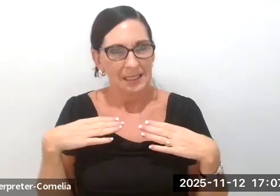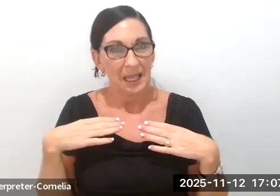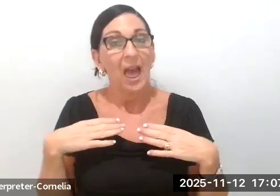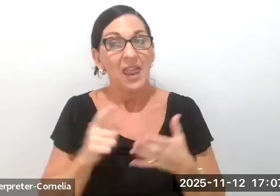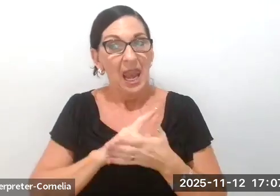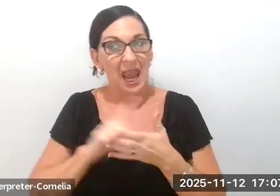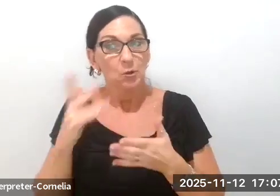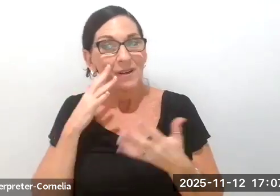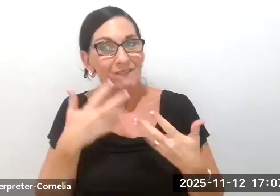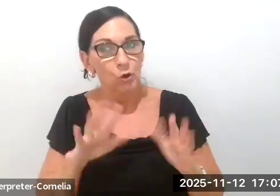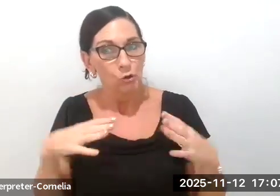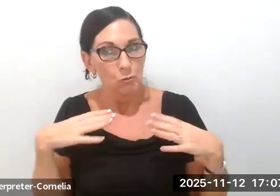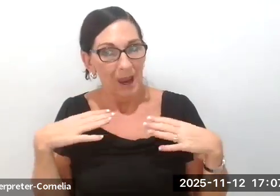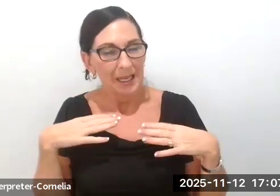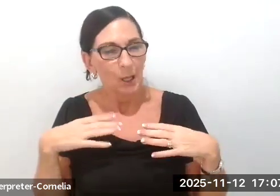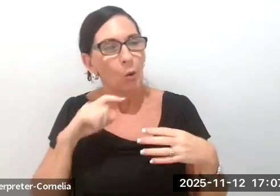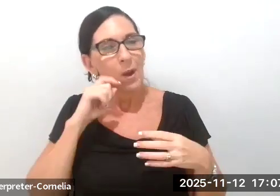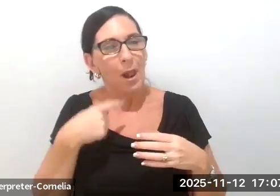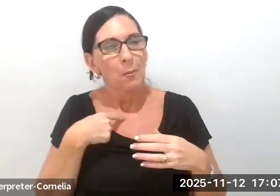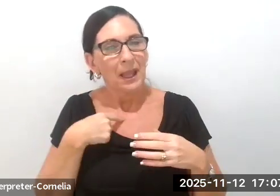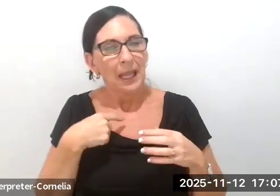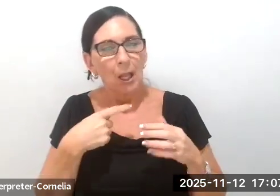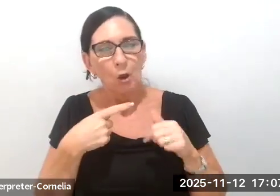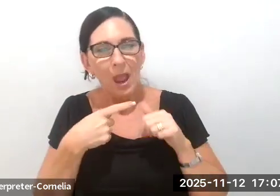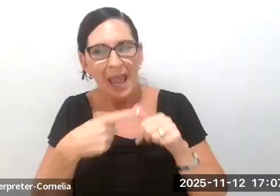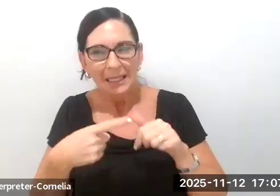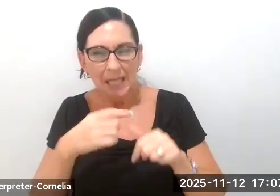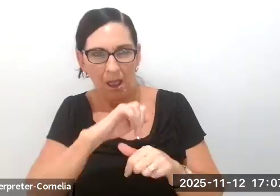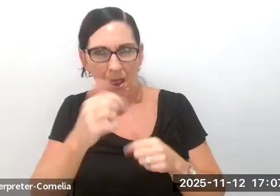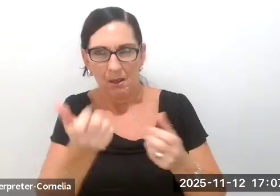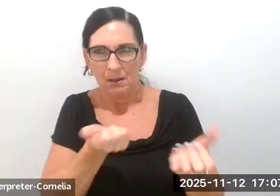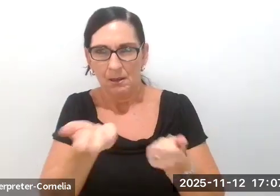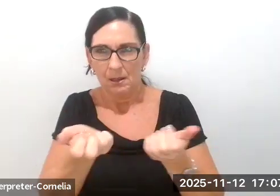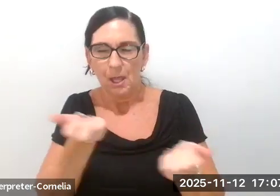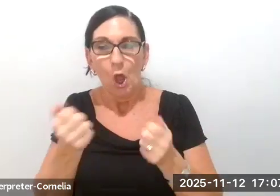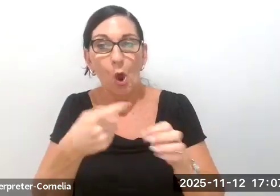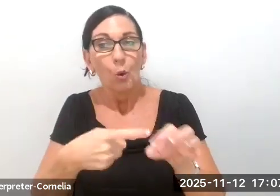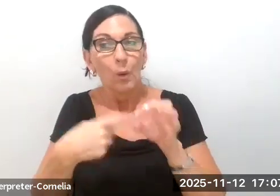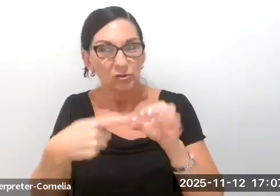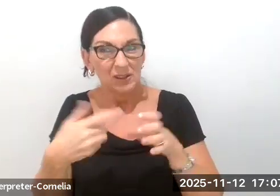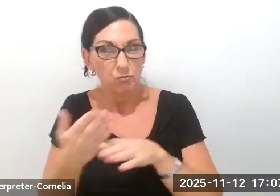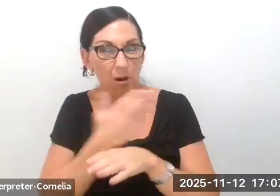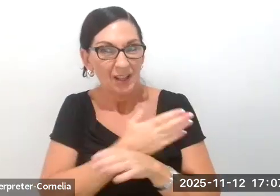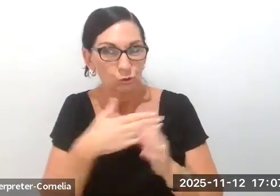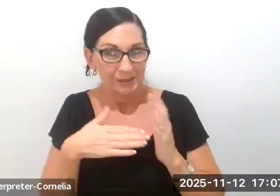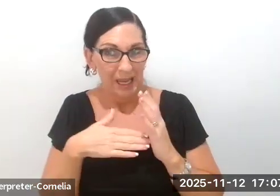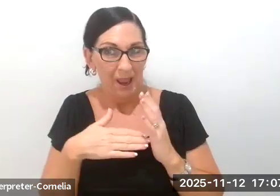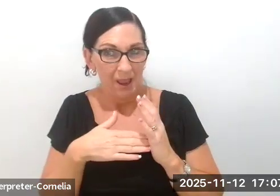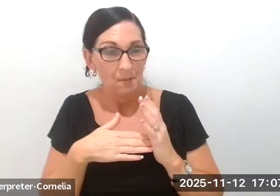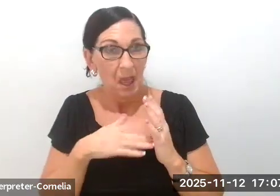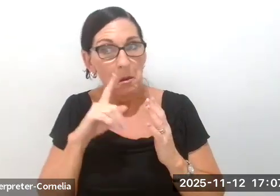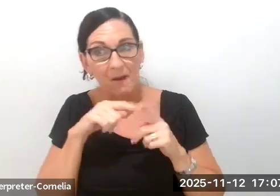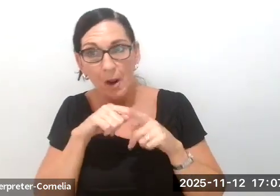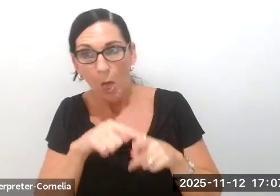we'll be responding to the questions that attendees have already submitted prior to this event. And if there's time,